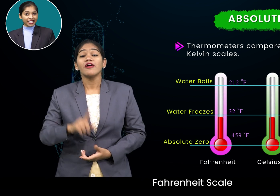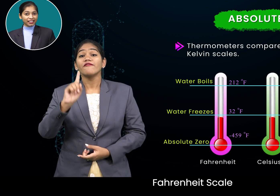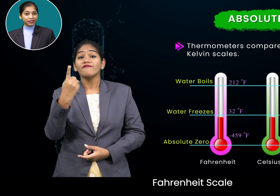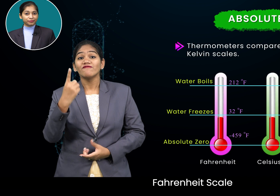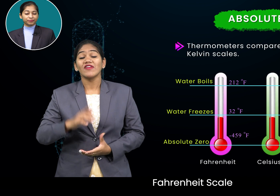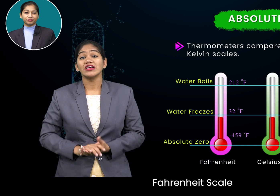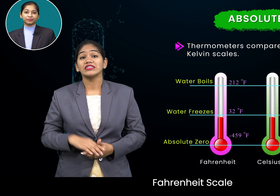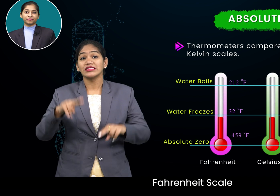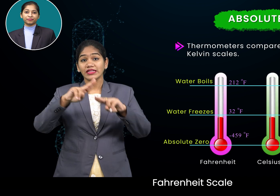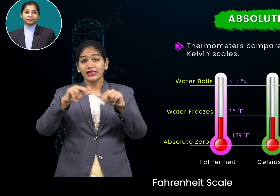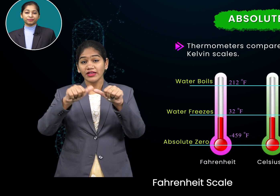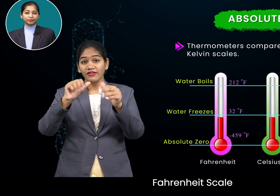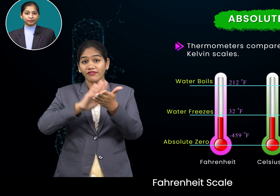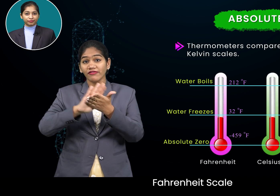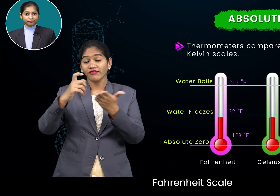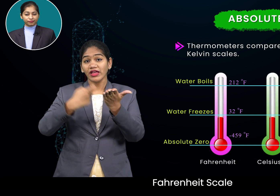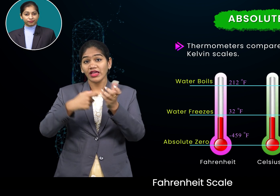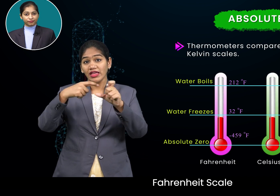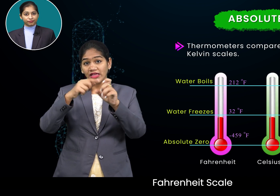Fahrenheit scale,